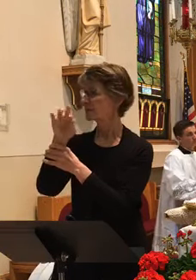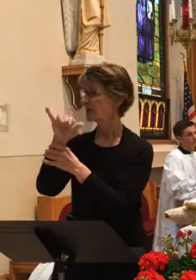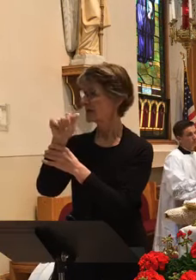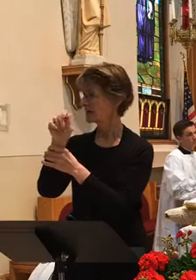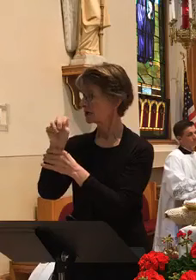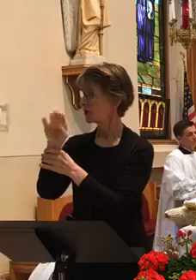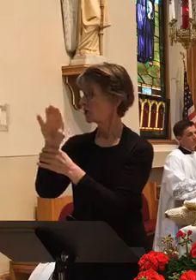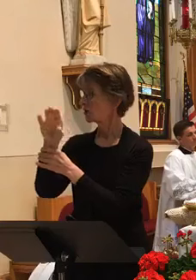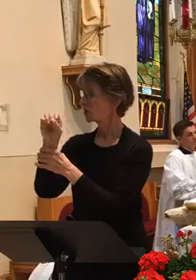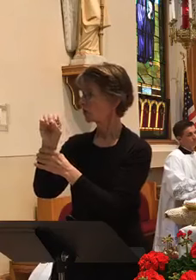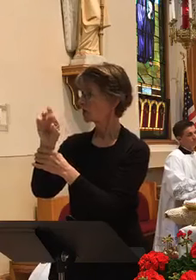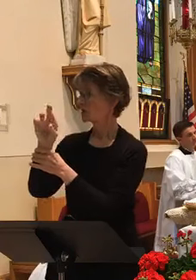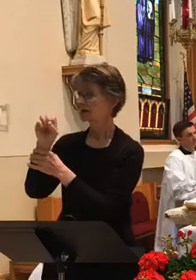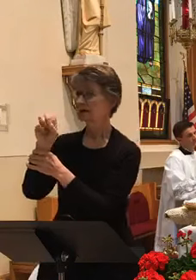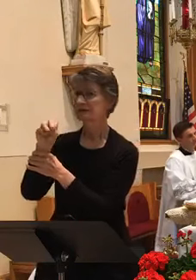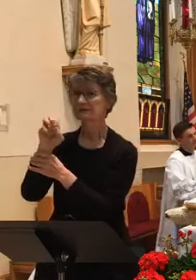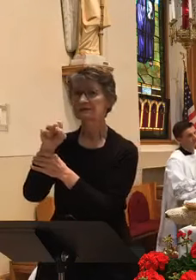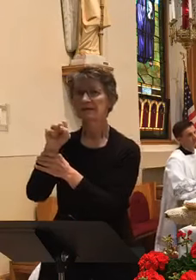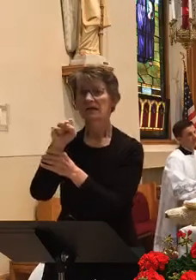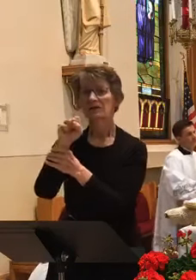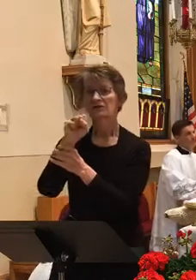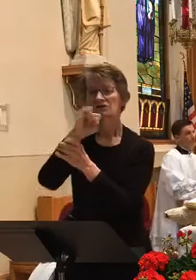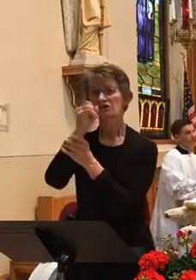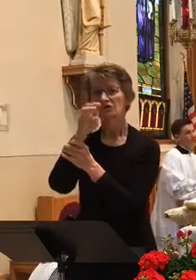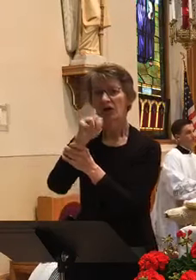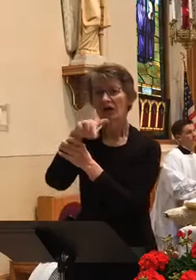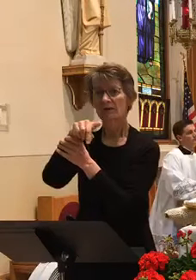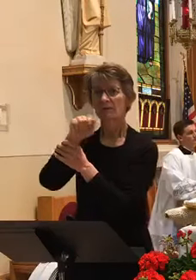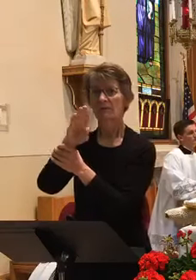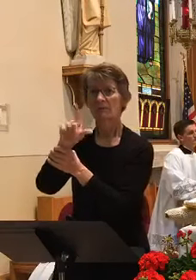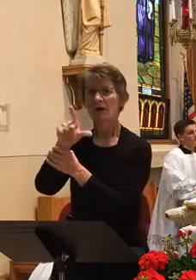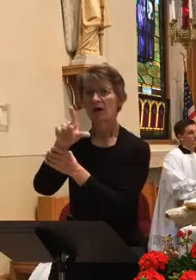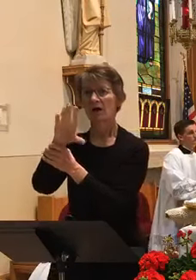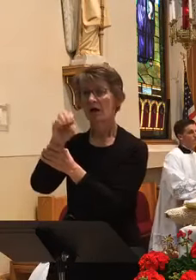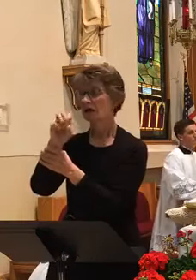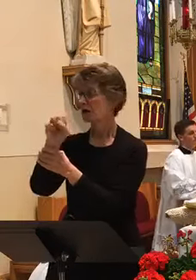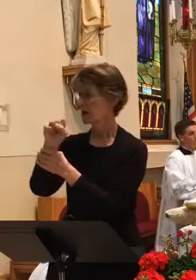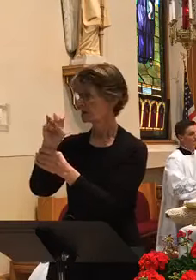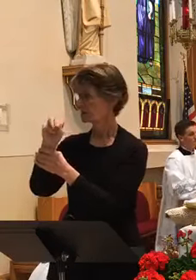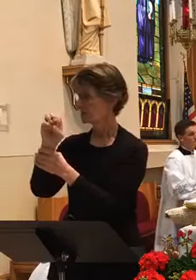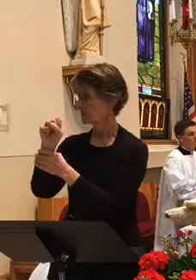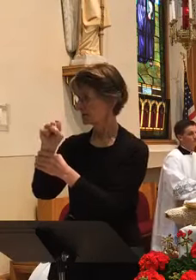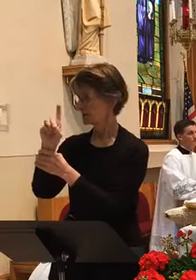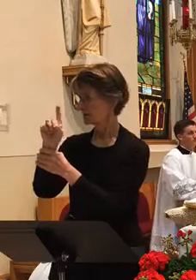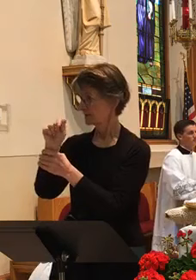Lawrence, Chrysogonus, John and Paul, Cosmas and Damian, and all the saints.